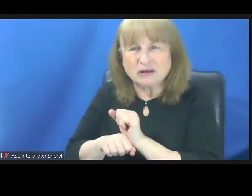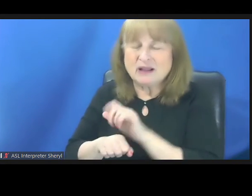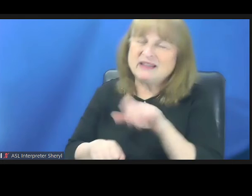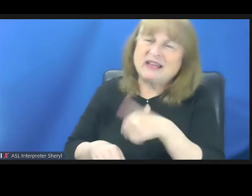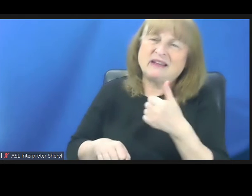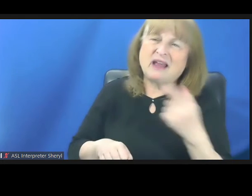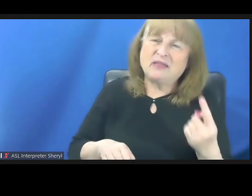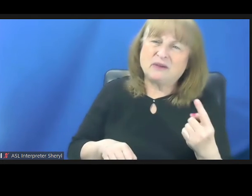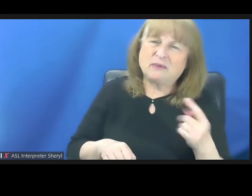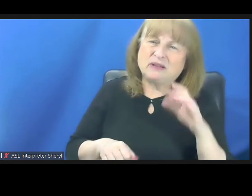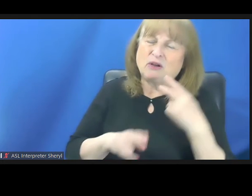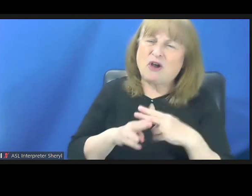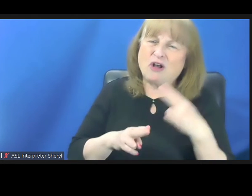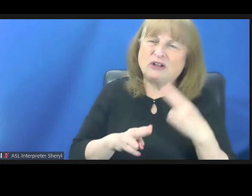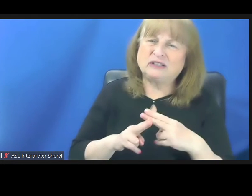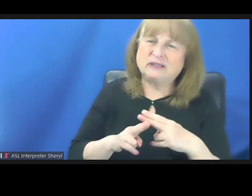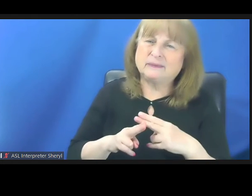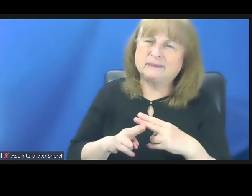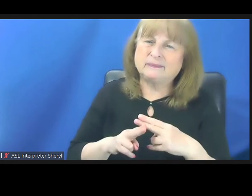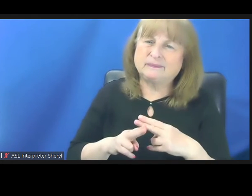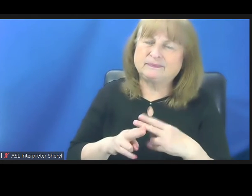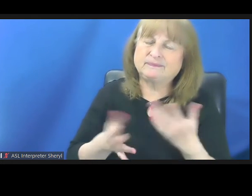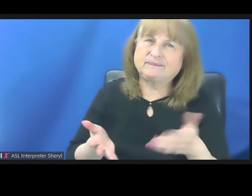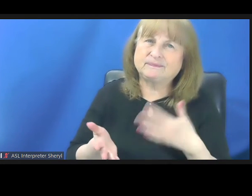one called